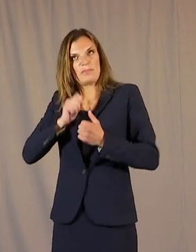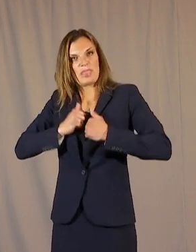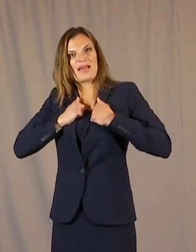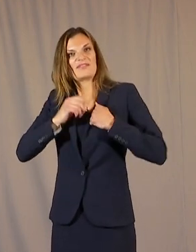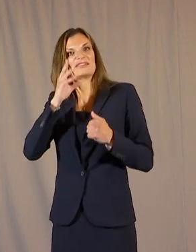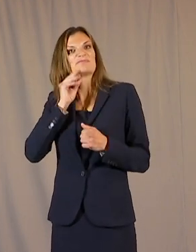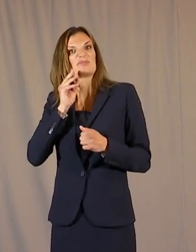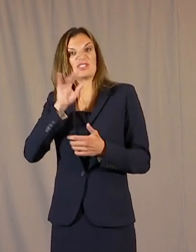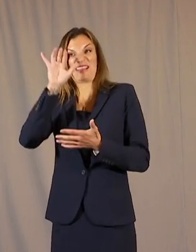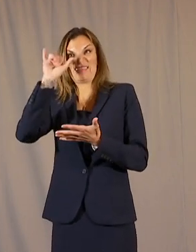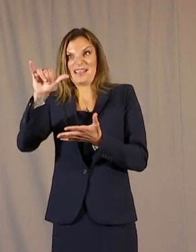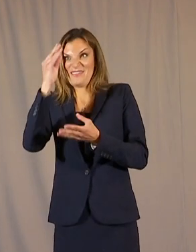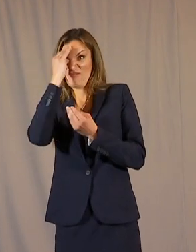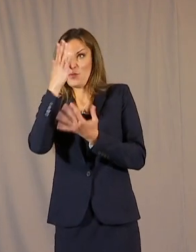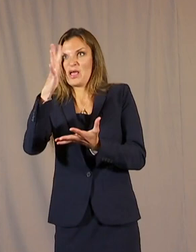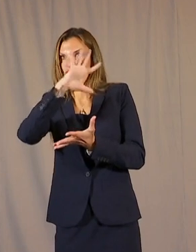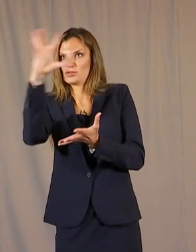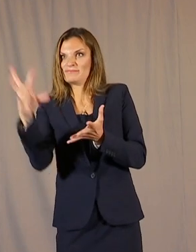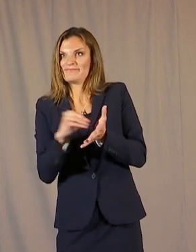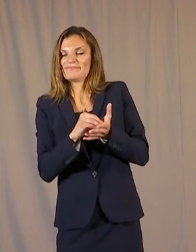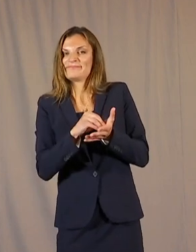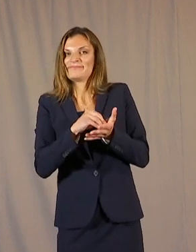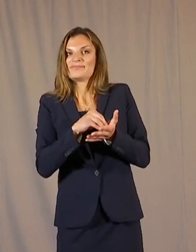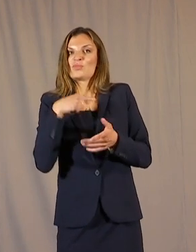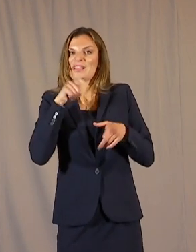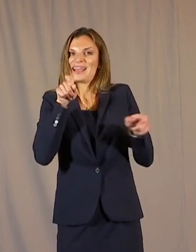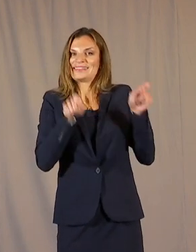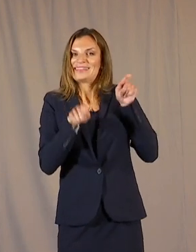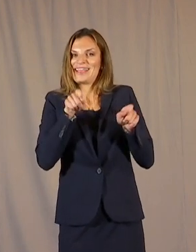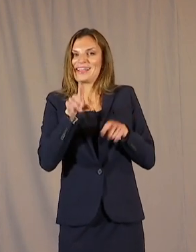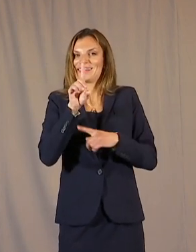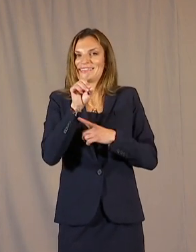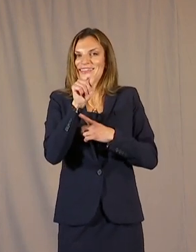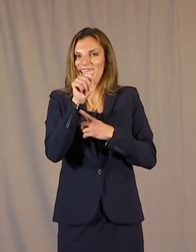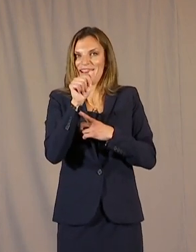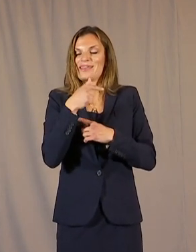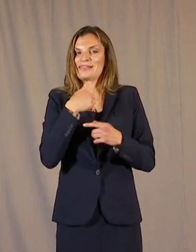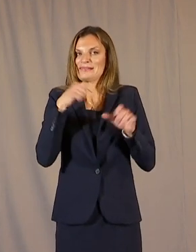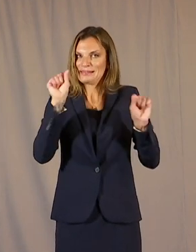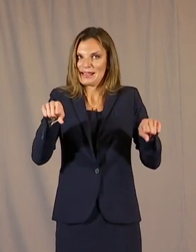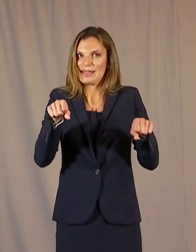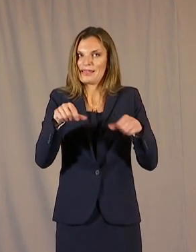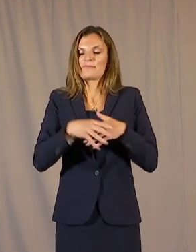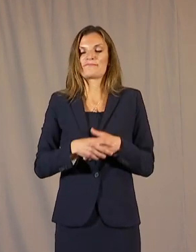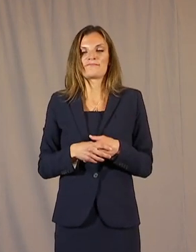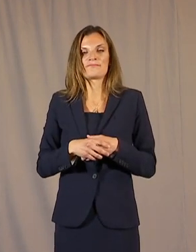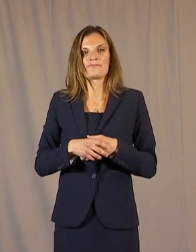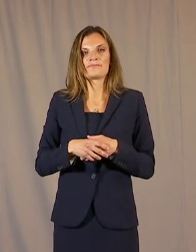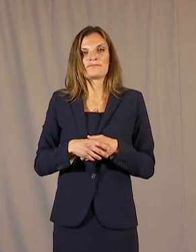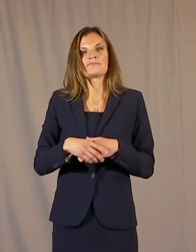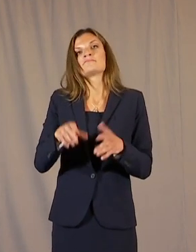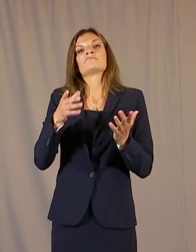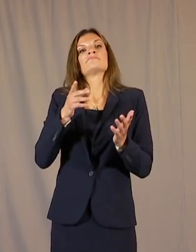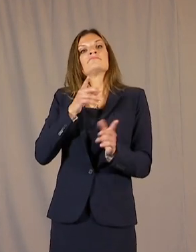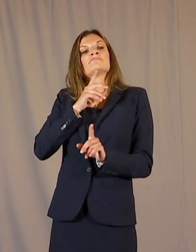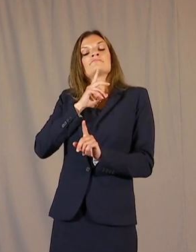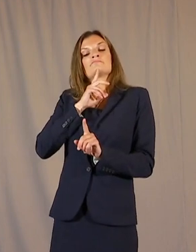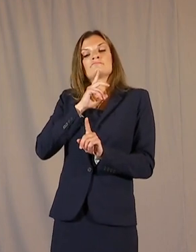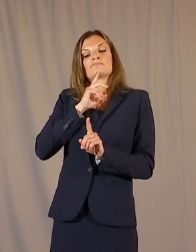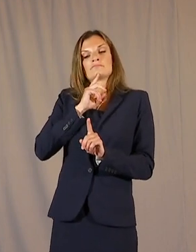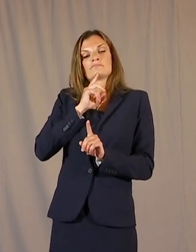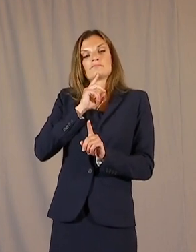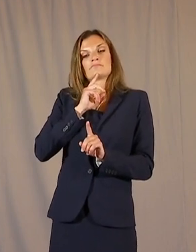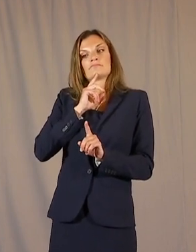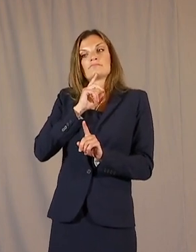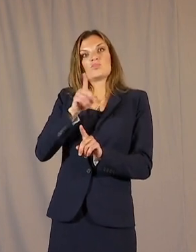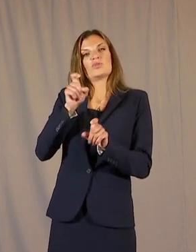the numbers. Data can be manipulated, so it's important to understand what are people really feeling about those